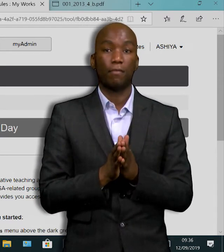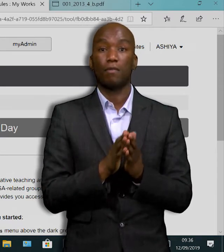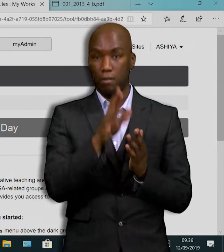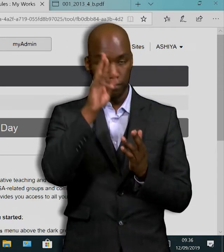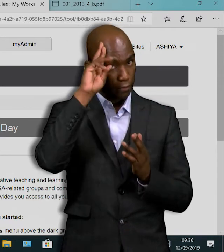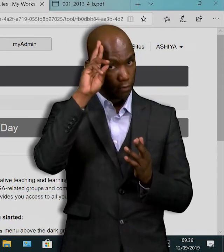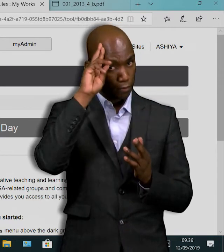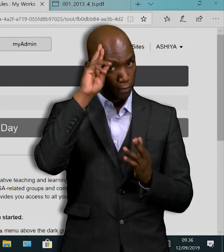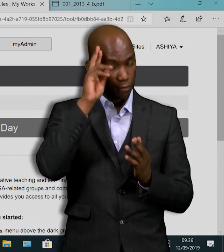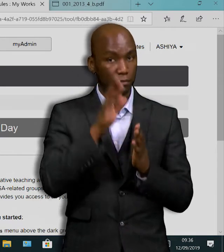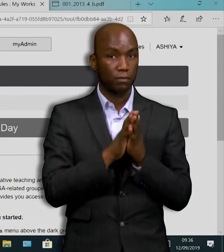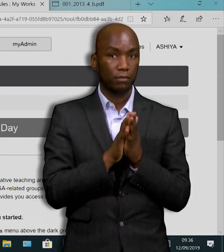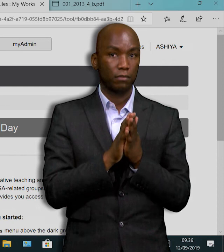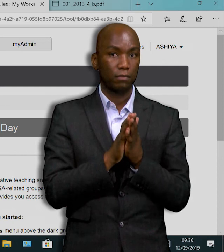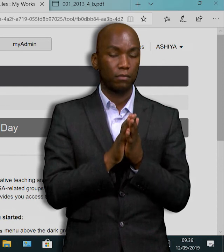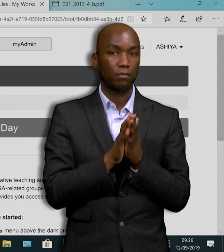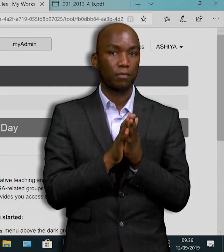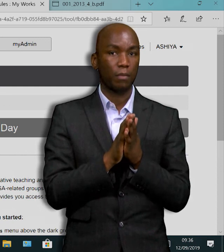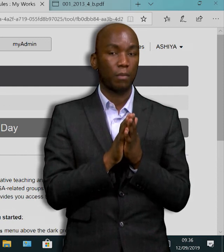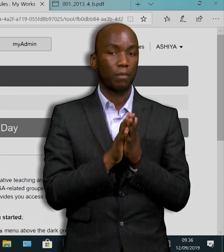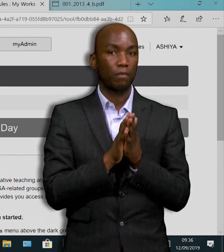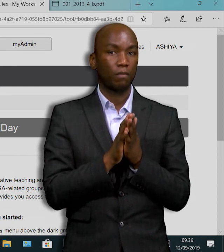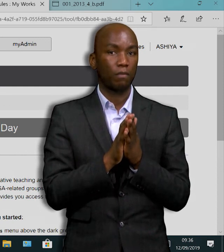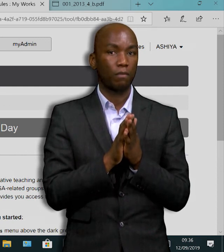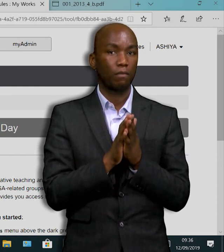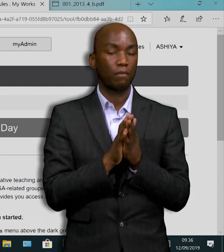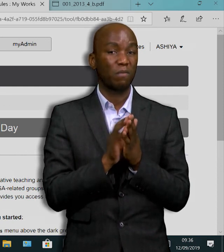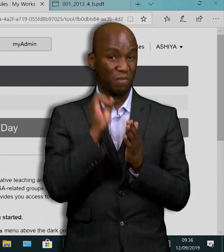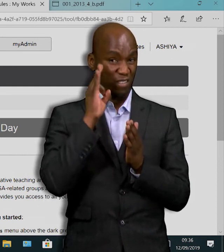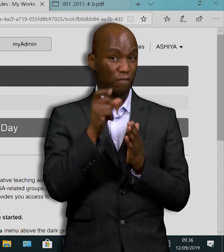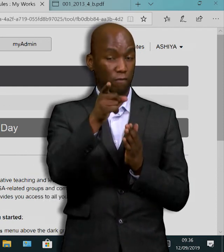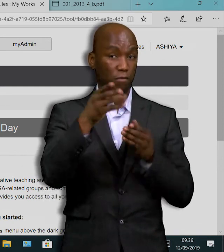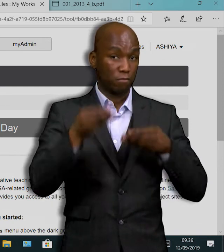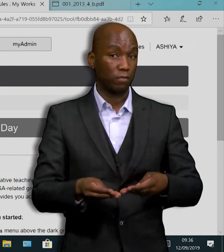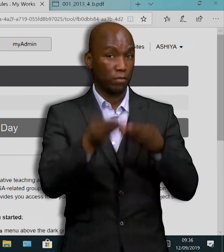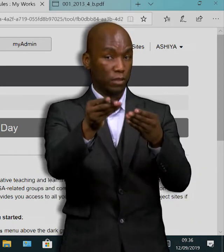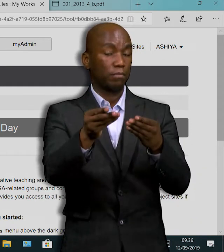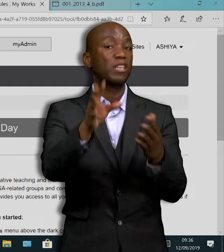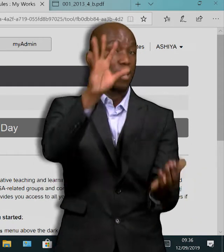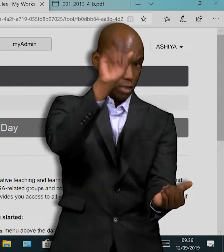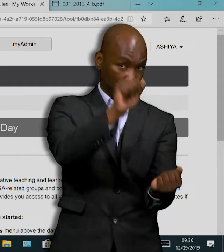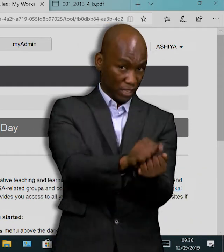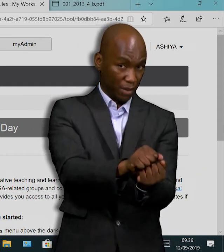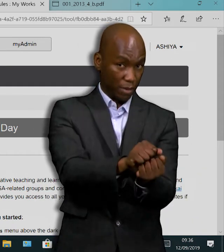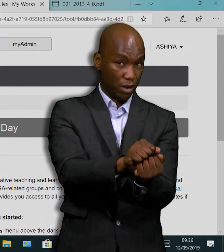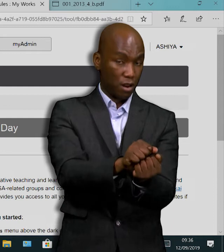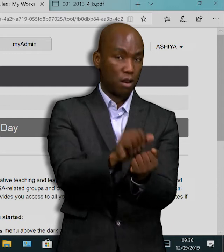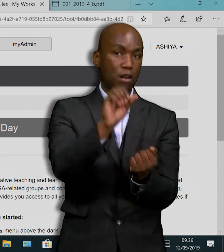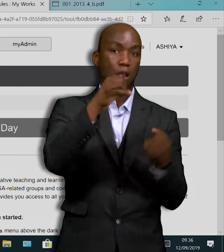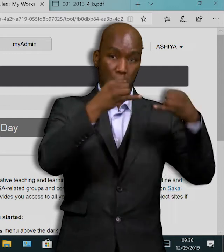Remember to keep the digital receipt that you receive once your assignment has been